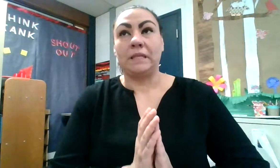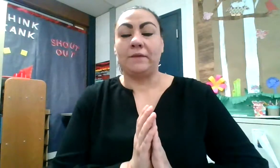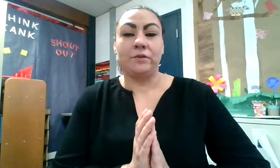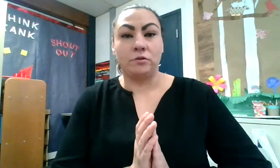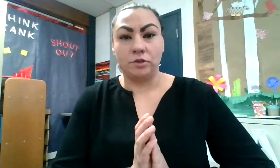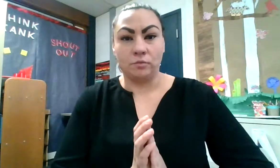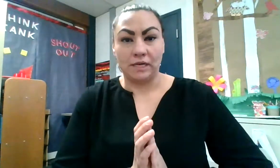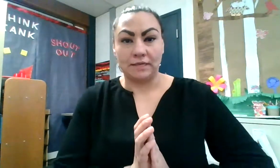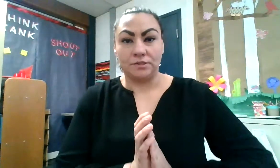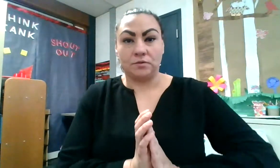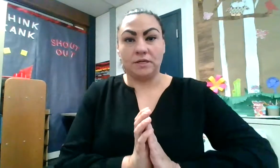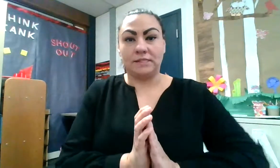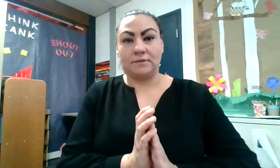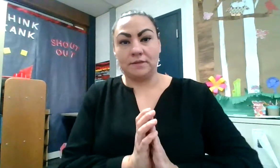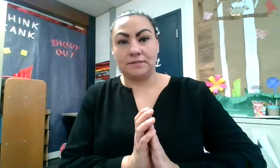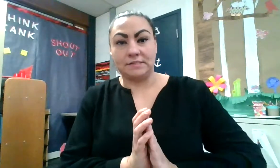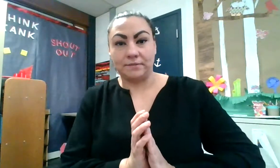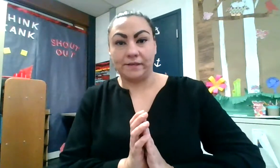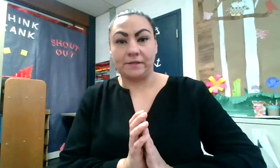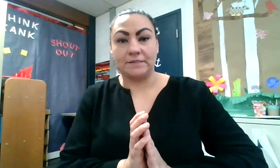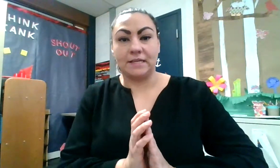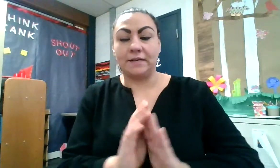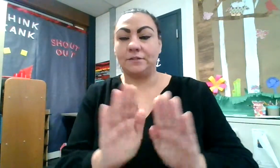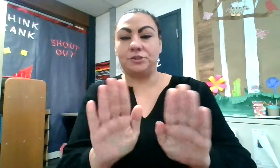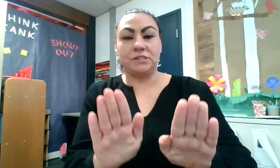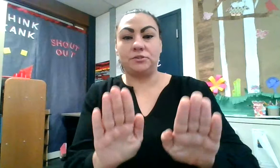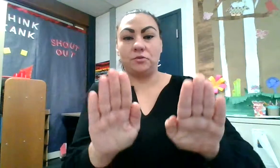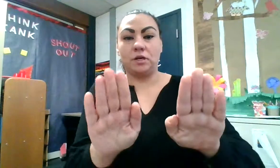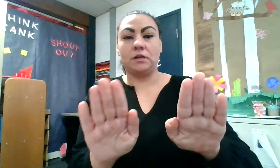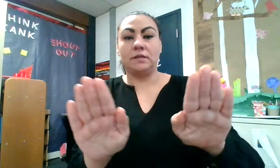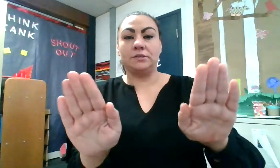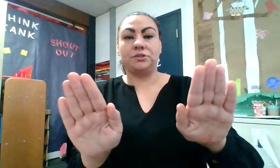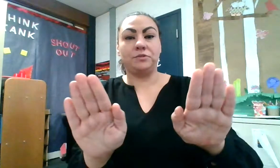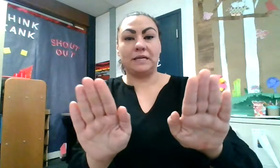If you don't know what kind of door it is, whether it's a swing or slider, just door is 2 times.